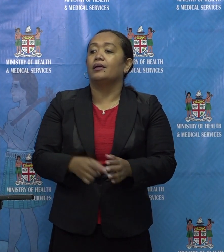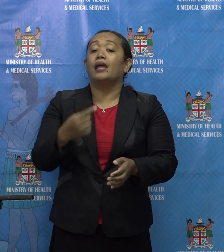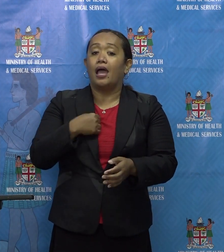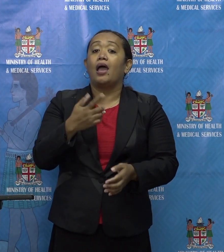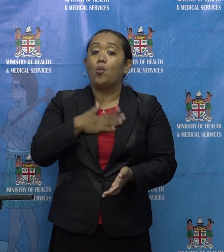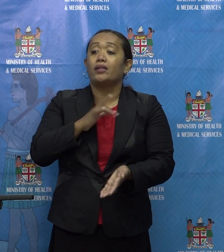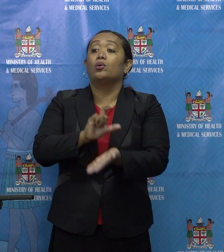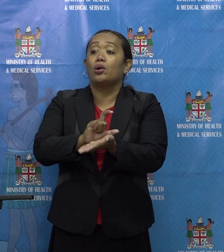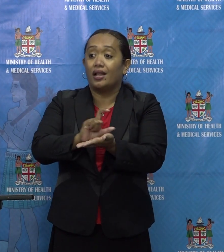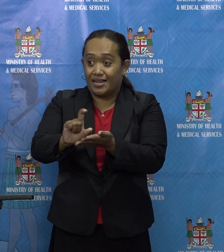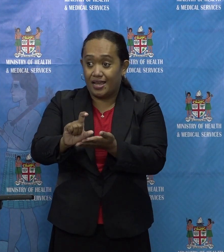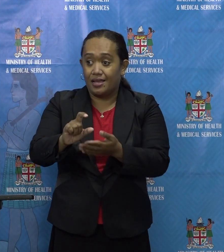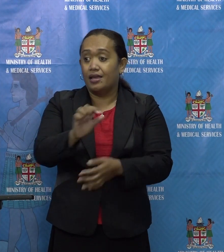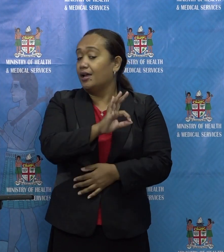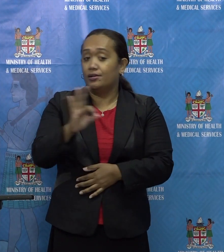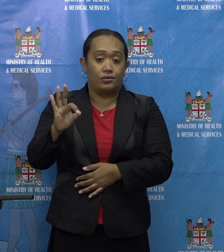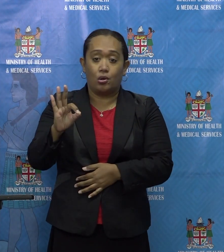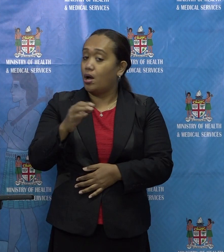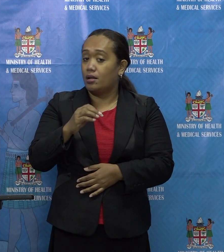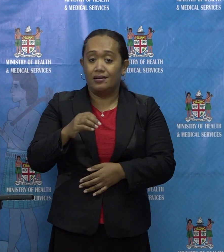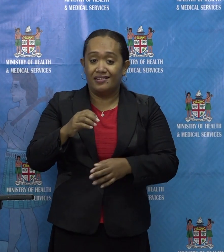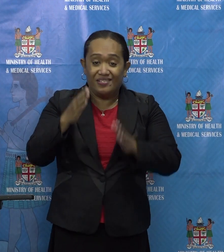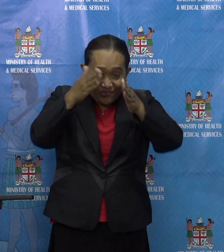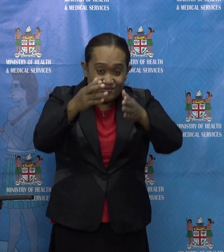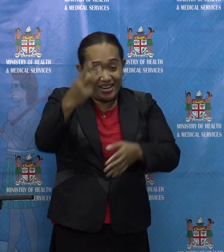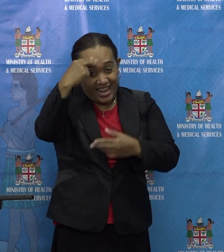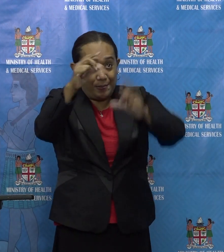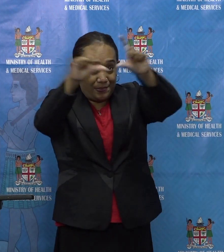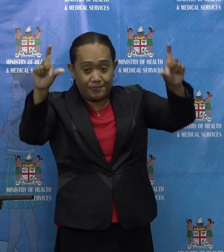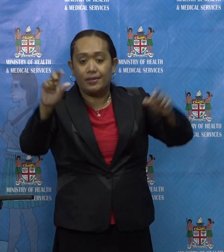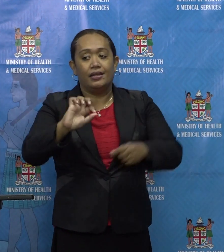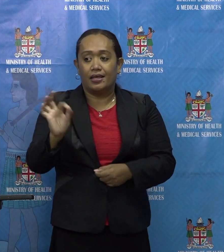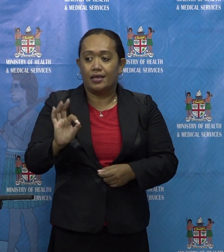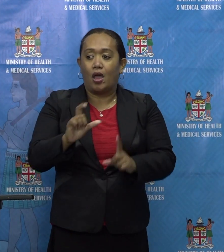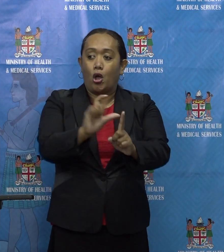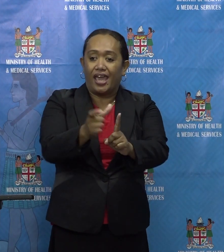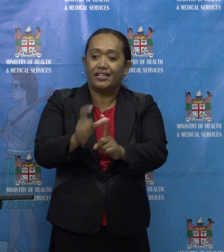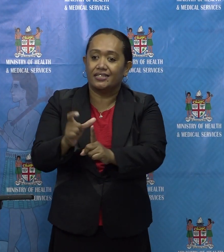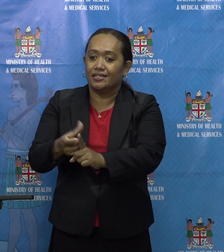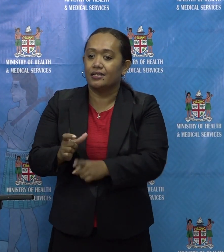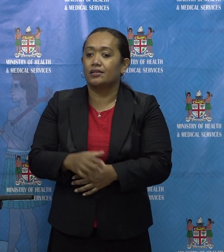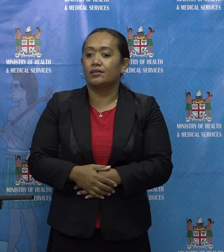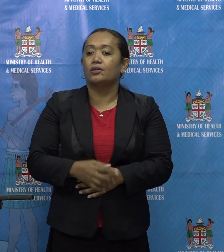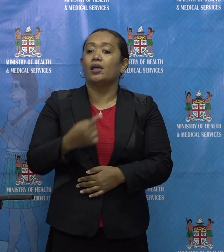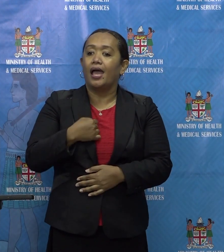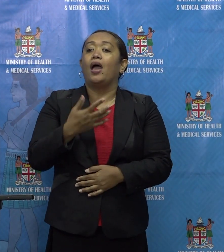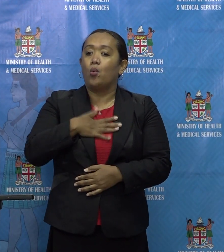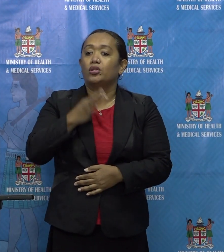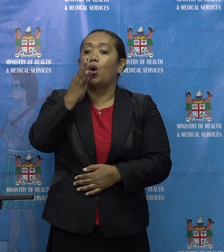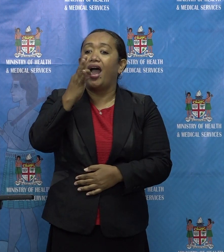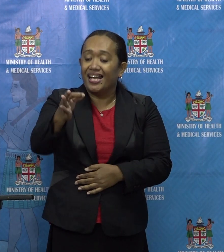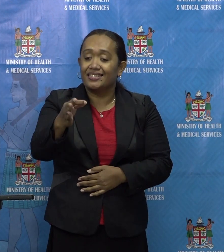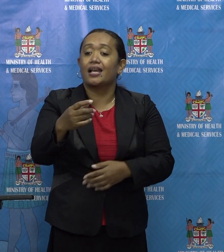clarify that I was not after the names of the patients or the case numbers. I just wanted to ask